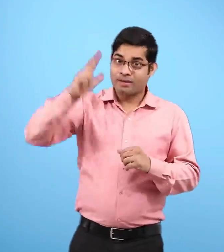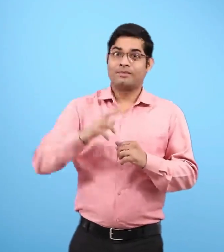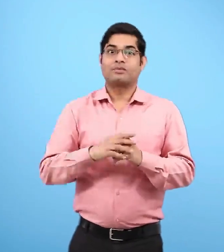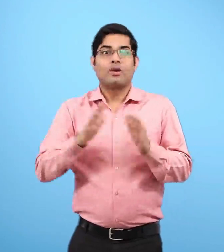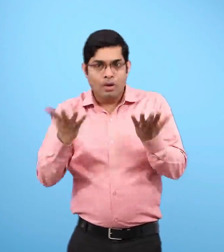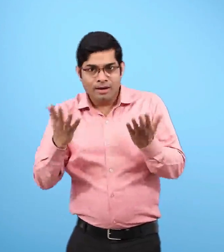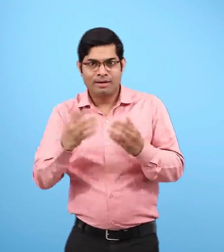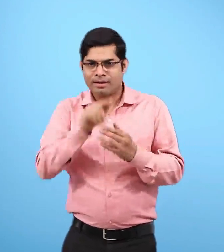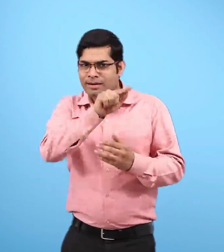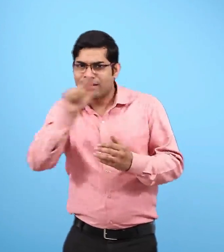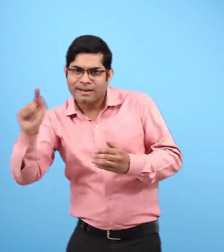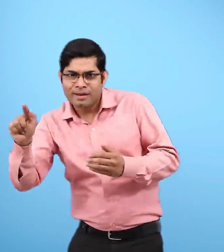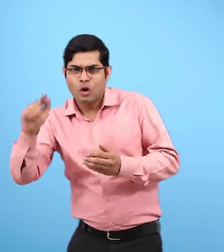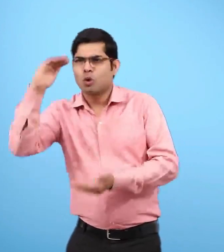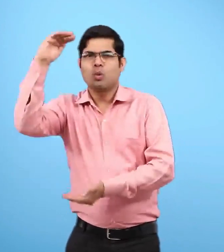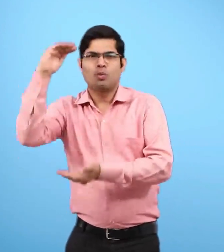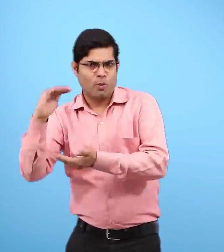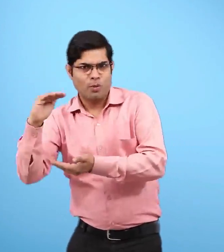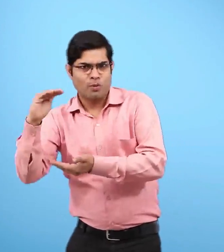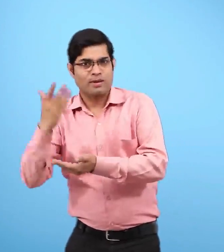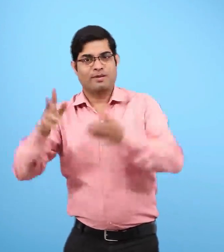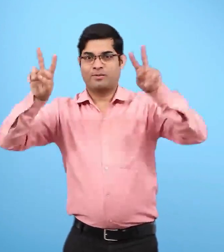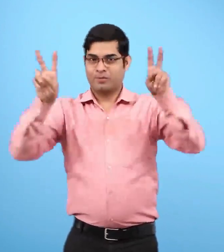Tallest and shortest.